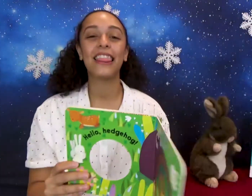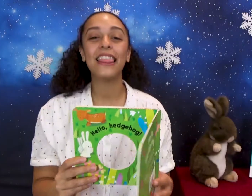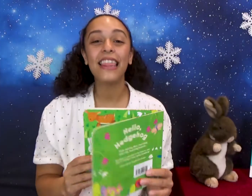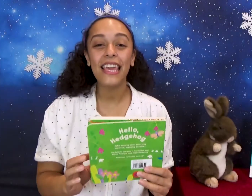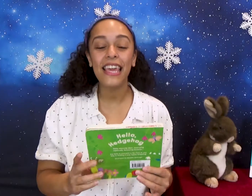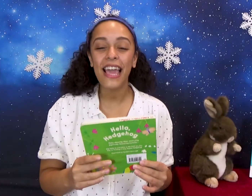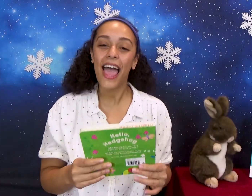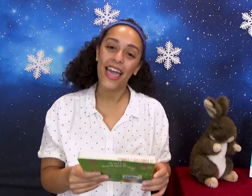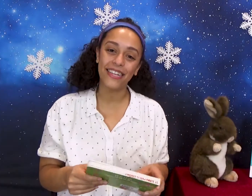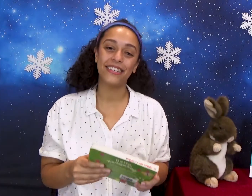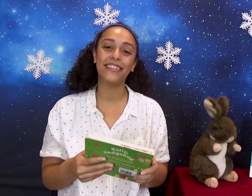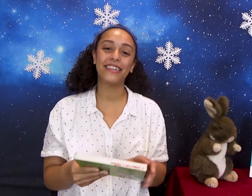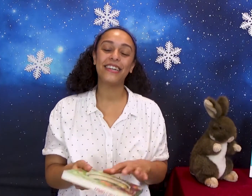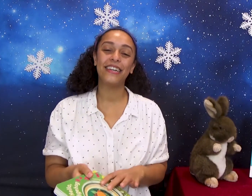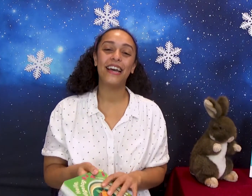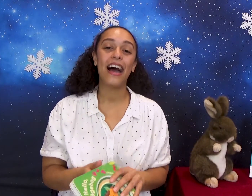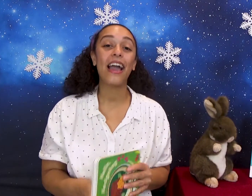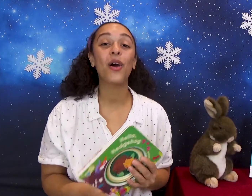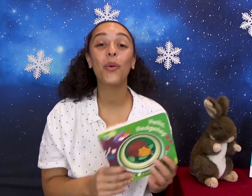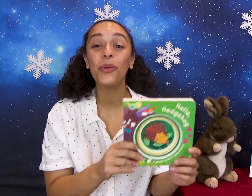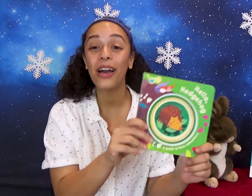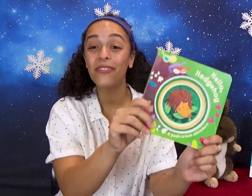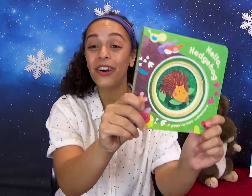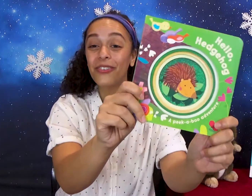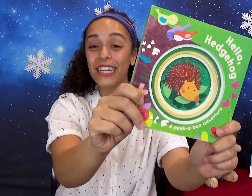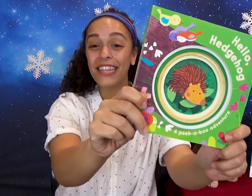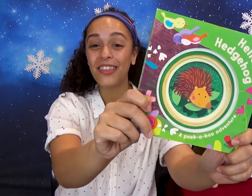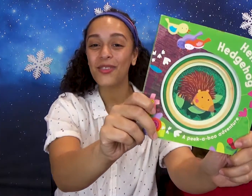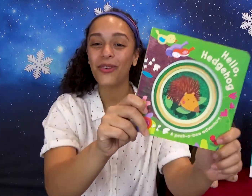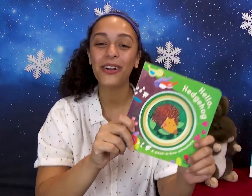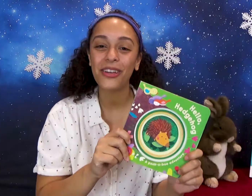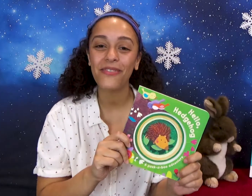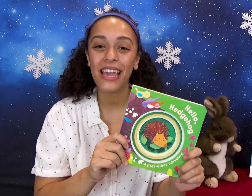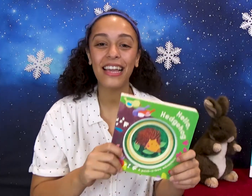The end. I hope you had fun reading that story with me.